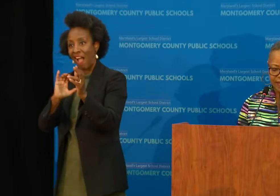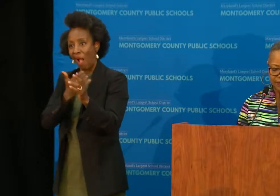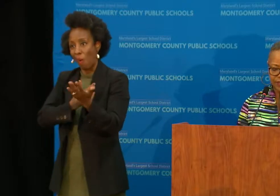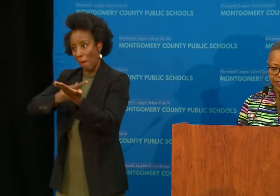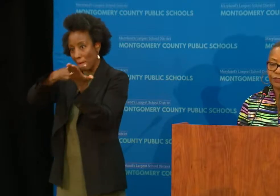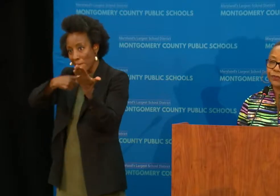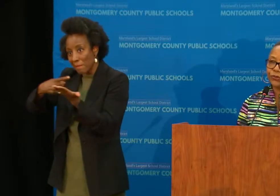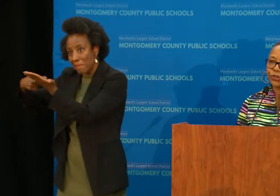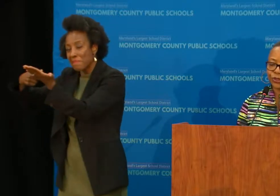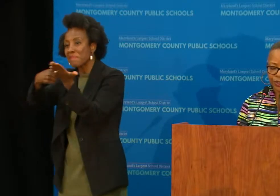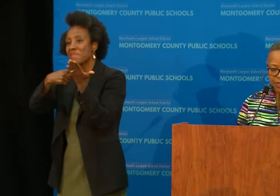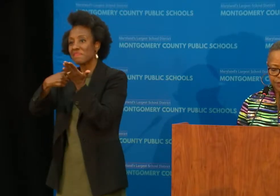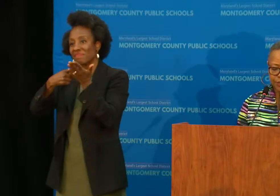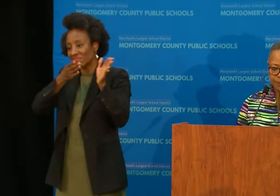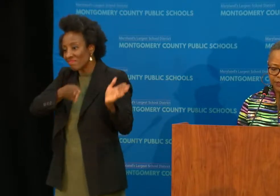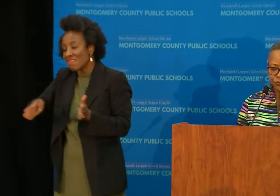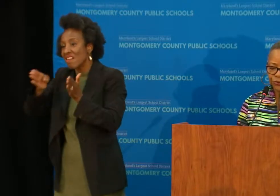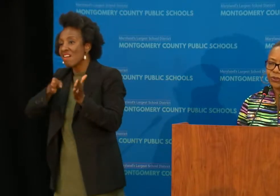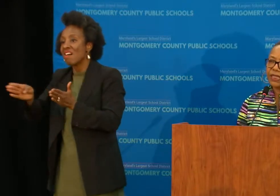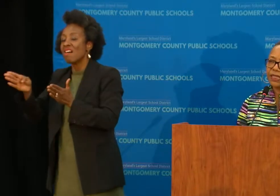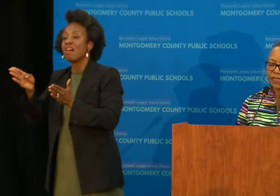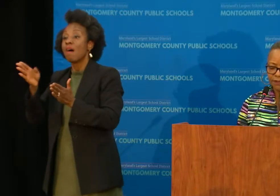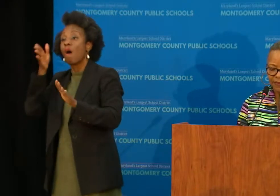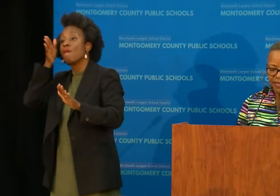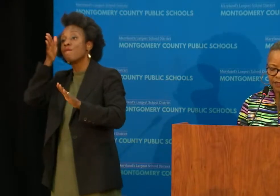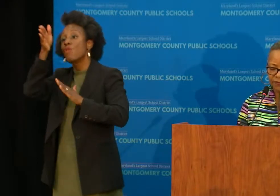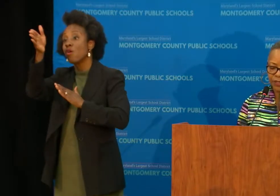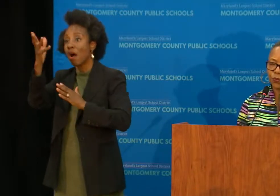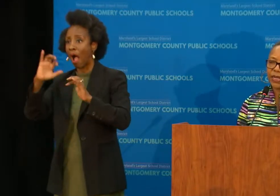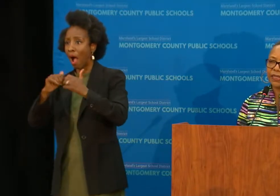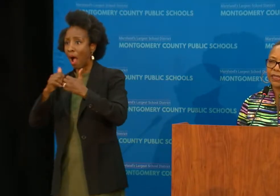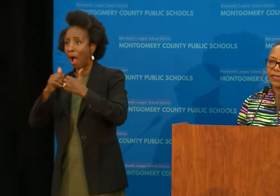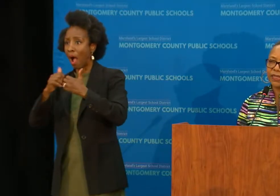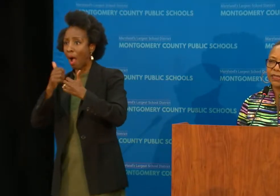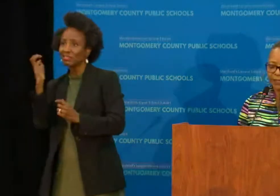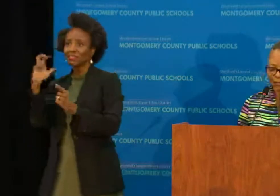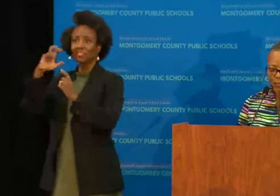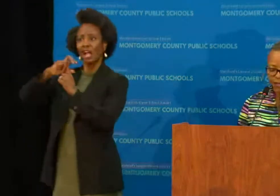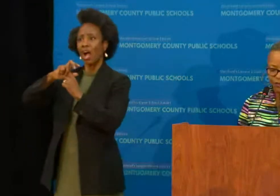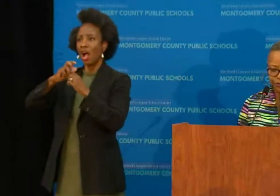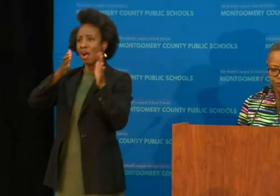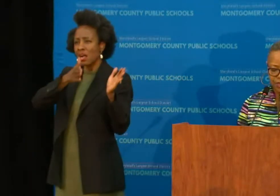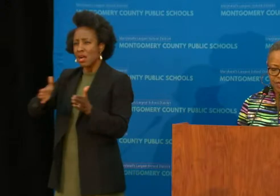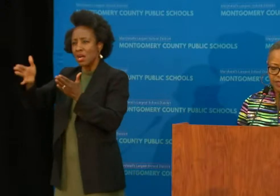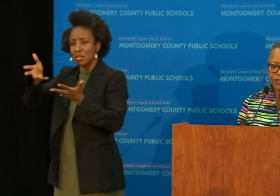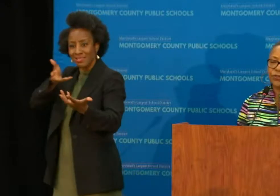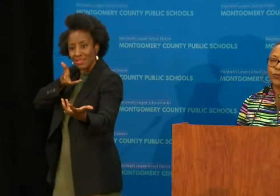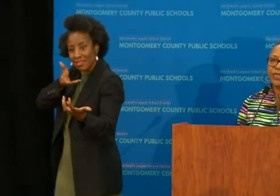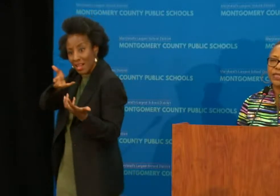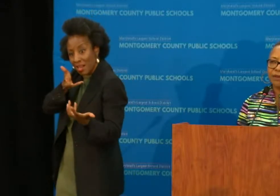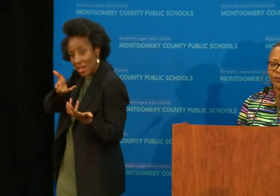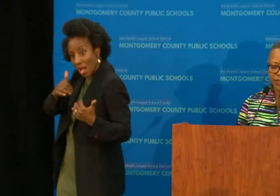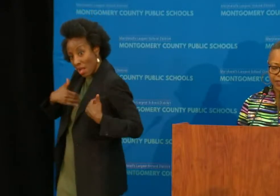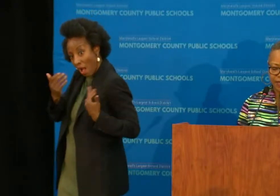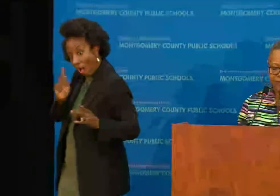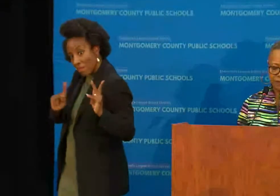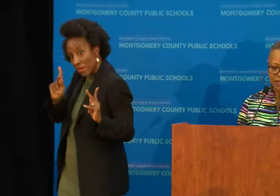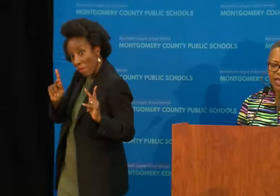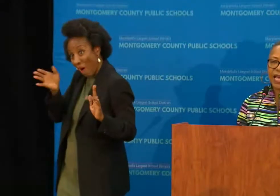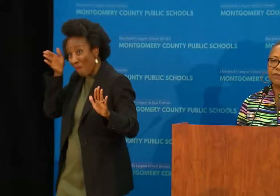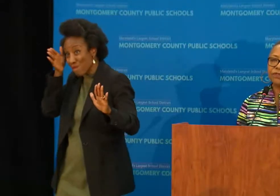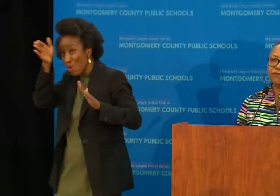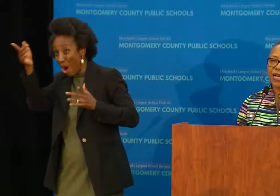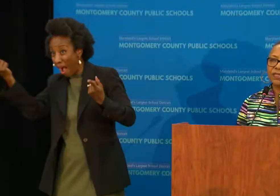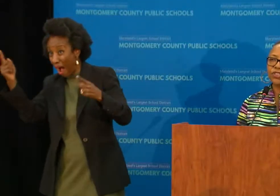and will have in the near future to be truly innovative in ways to engage with our youth so that we never